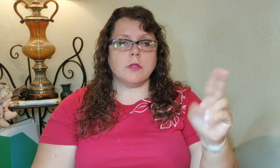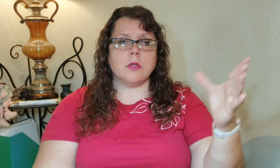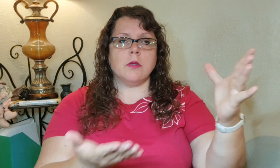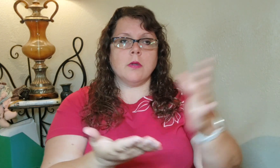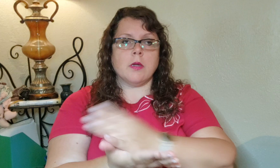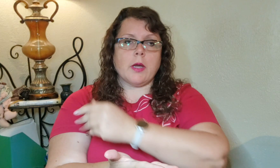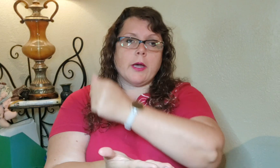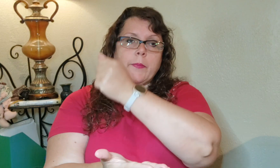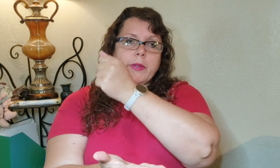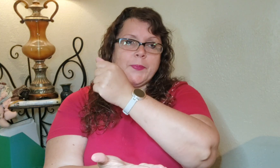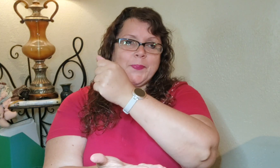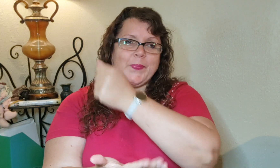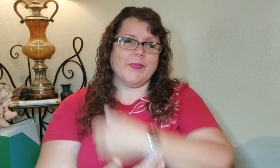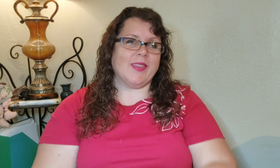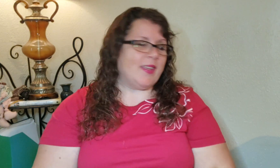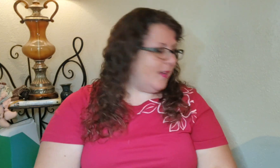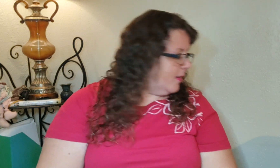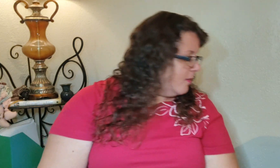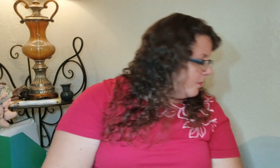used up.